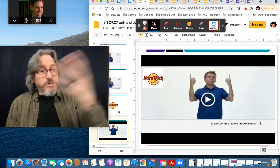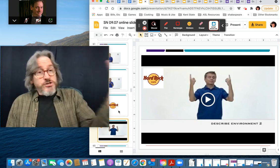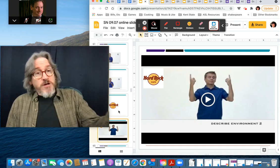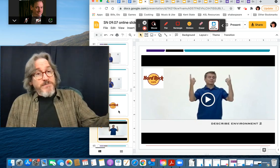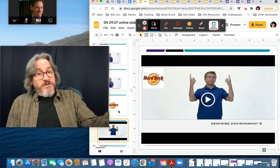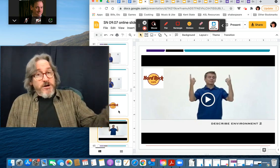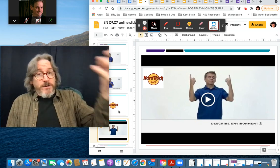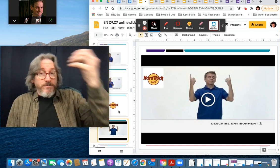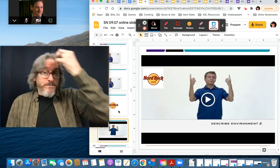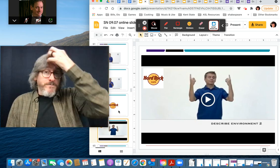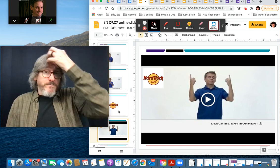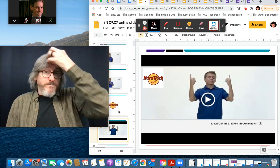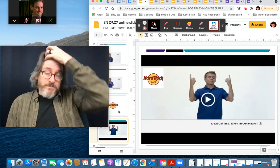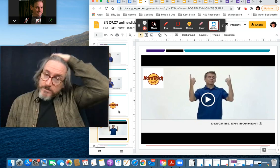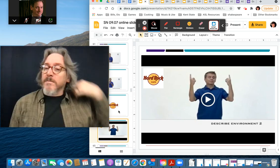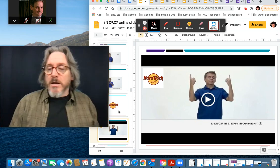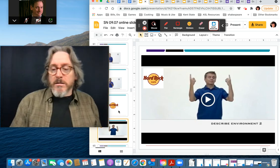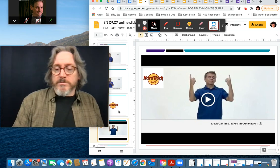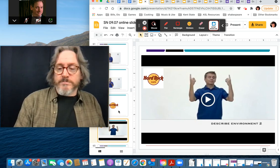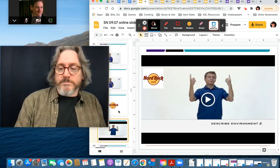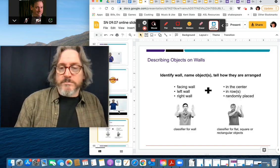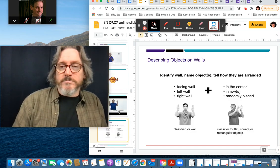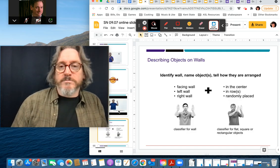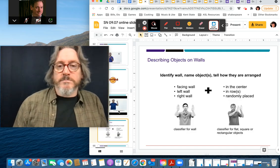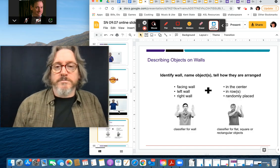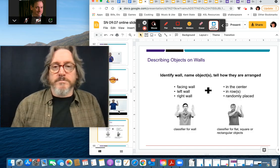He's going to describe the environment.